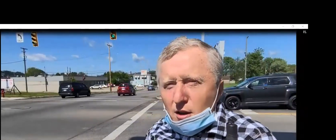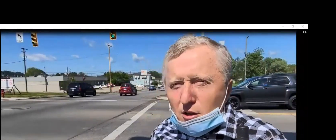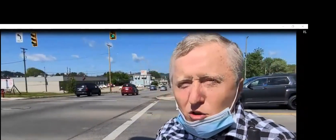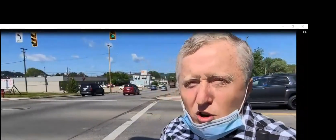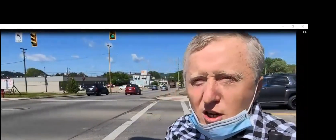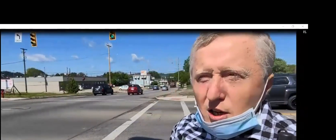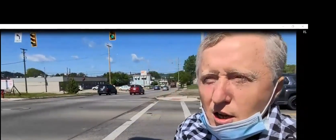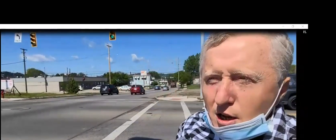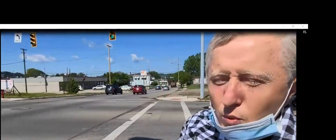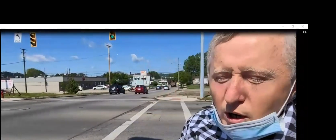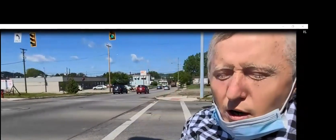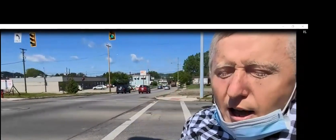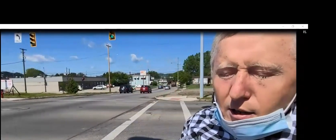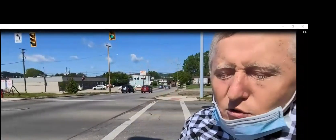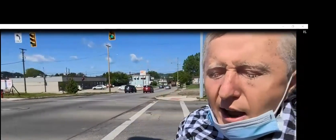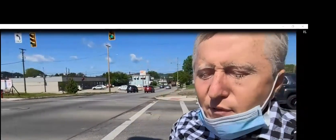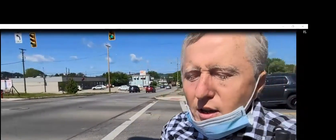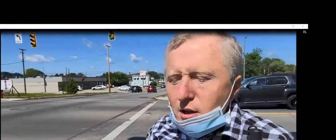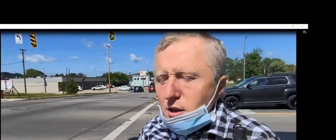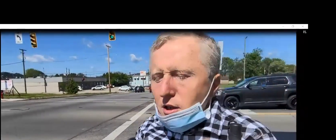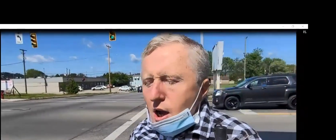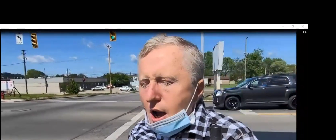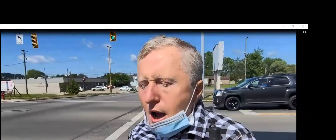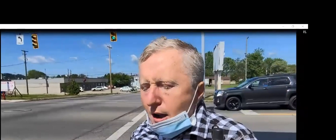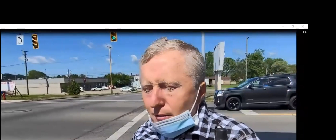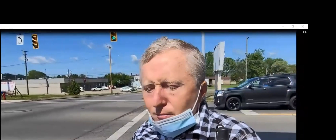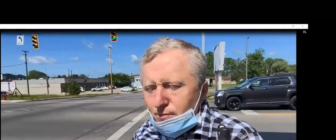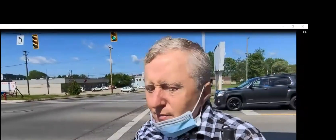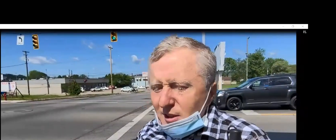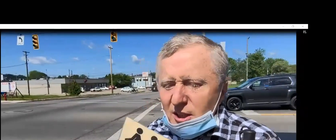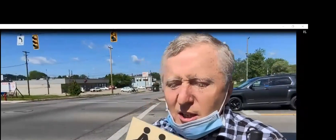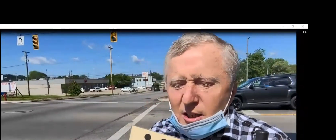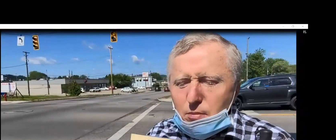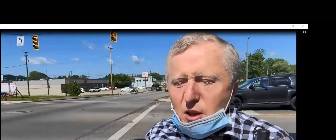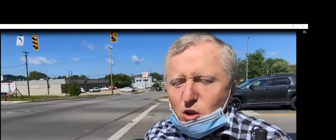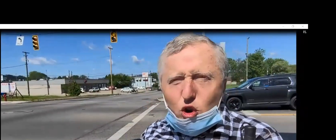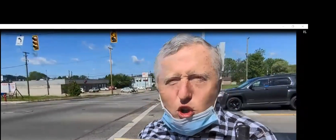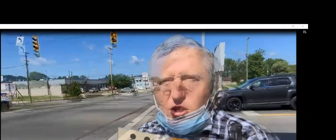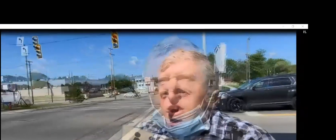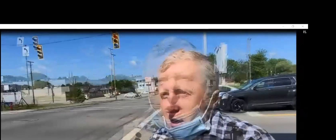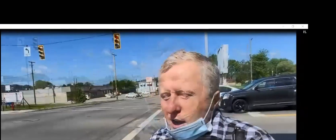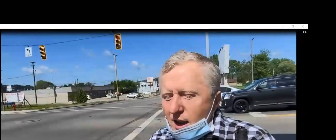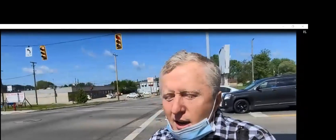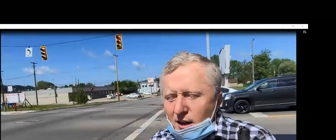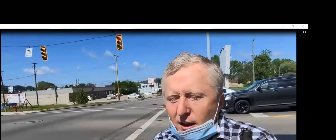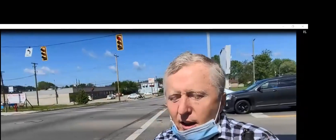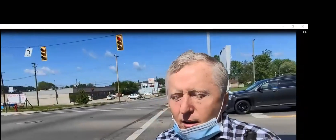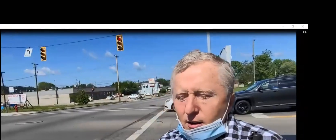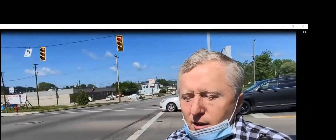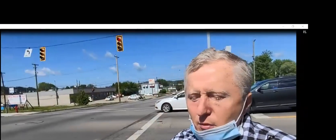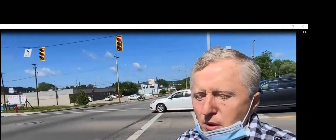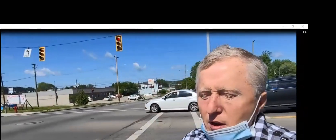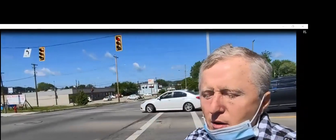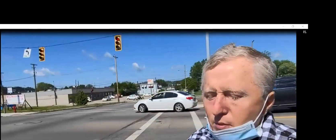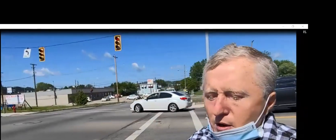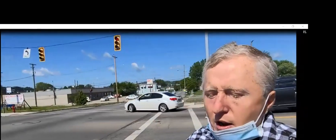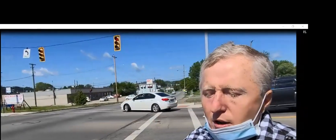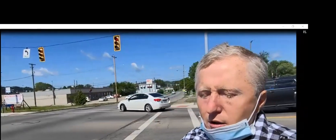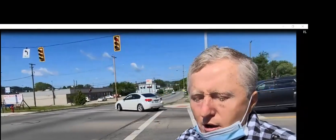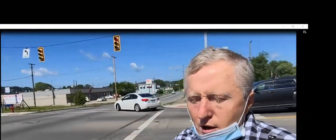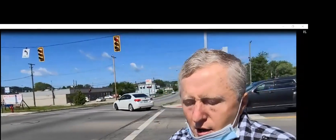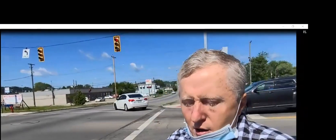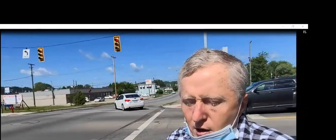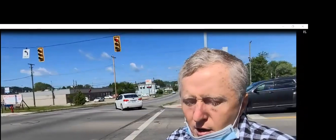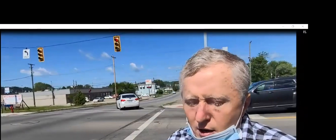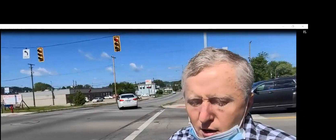heavy street with a lot of traffic, this could be good. Anything. It could be